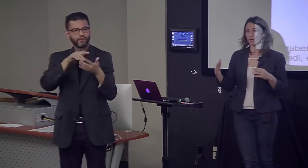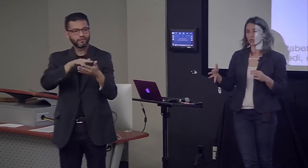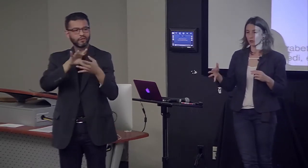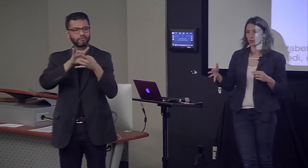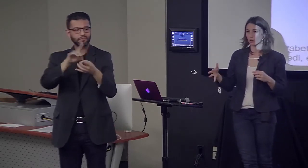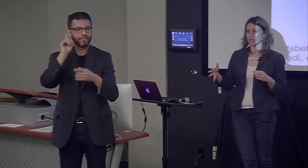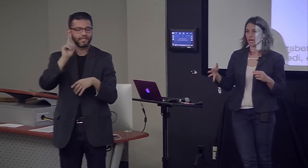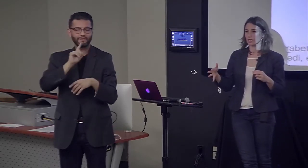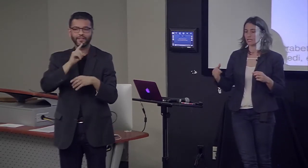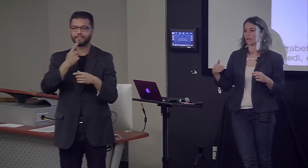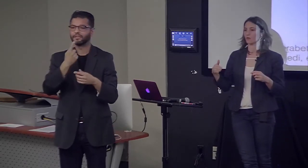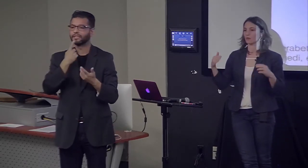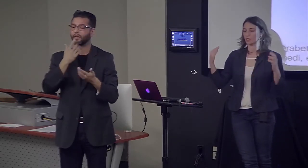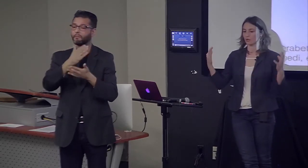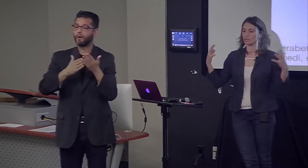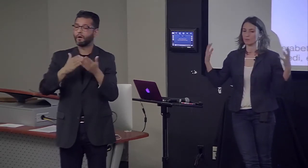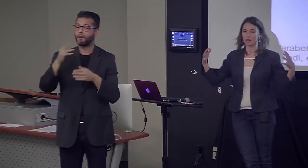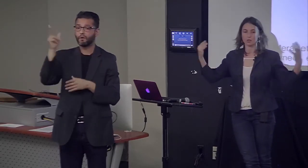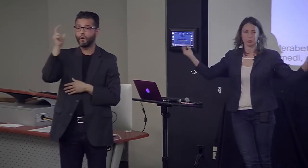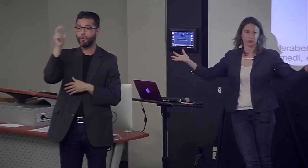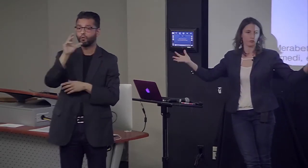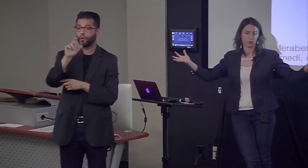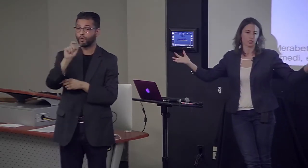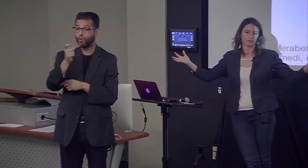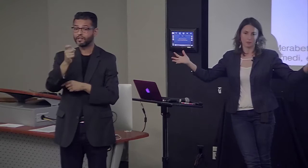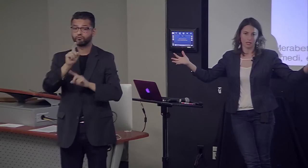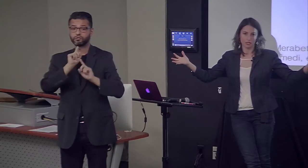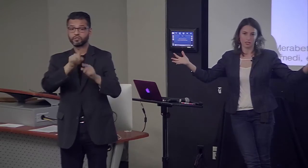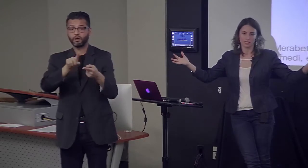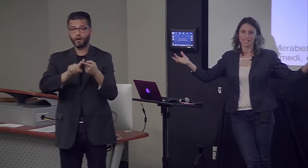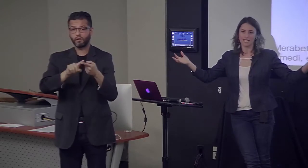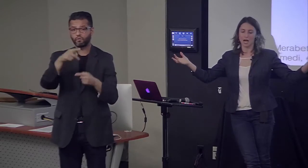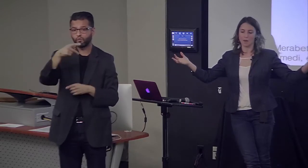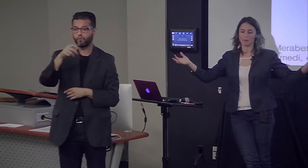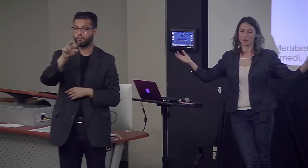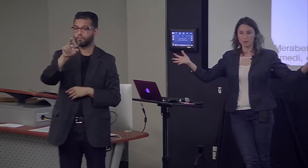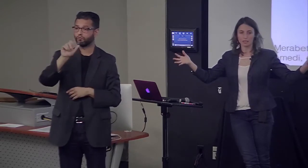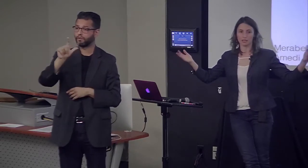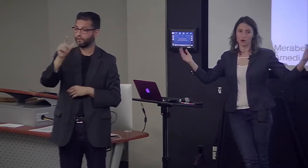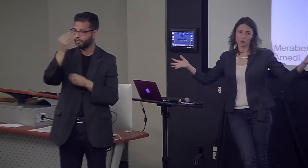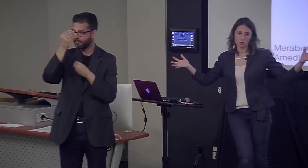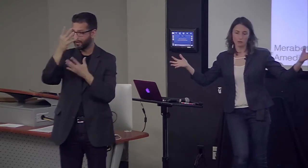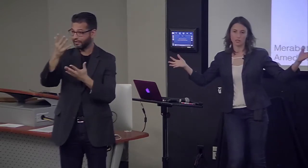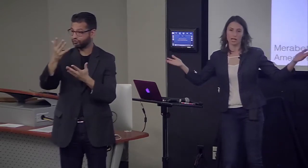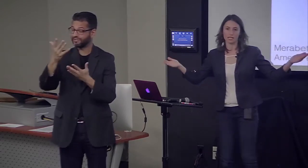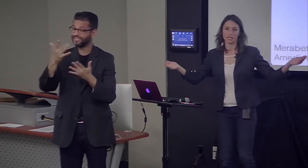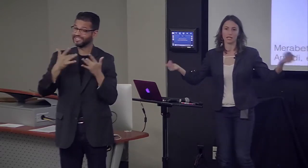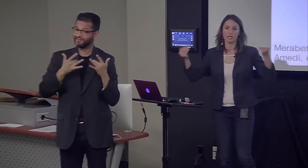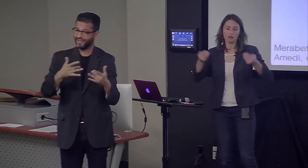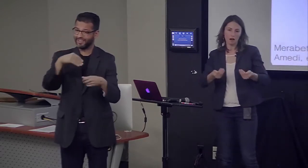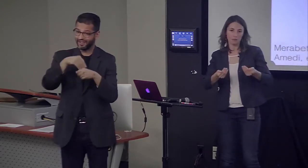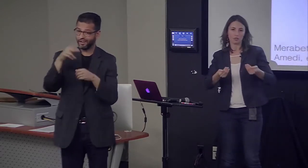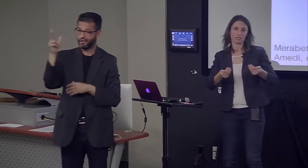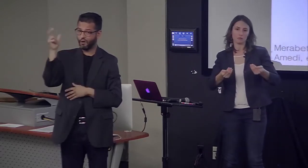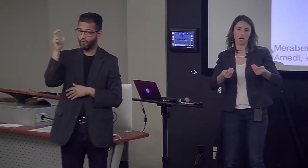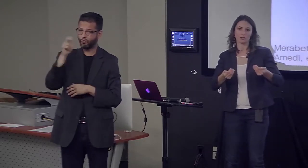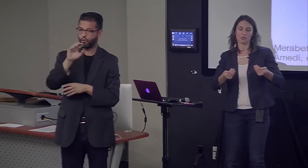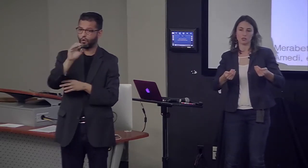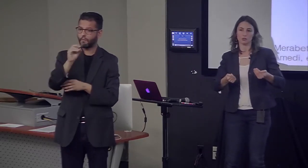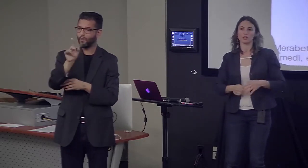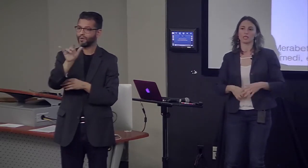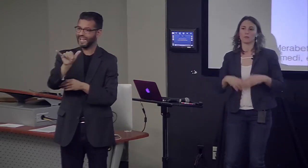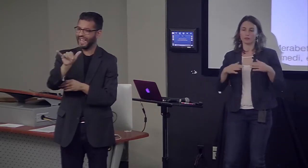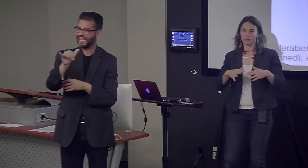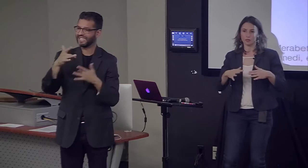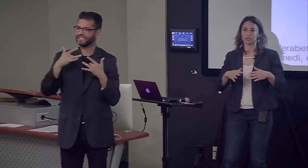the auditory cortex that respond to peripheral information, typically in the auditory modality, come to respond